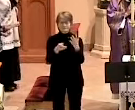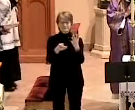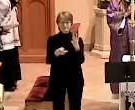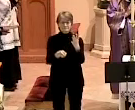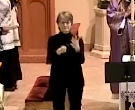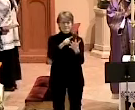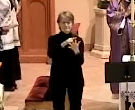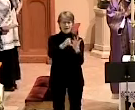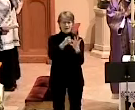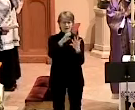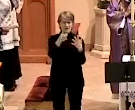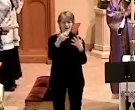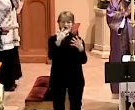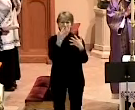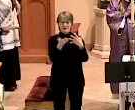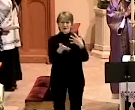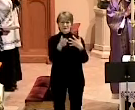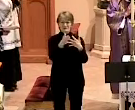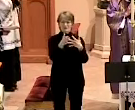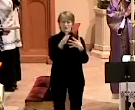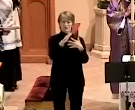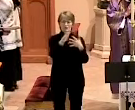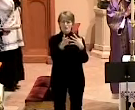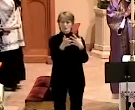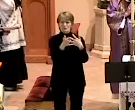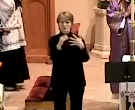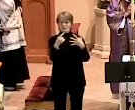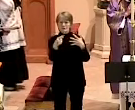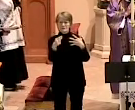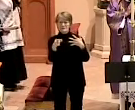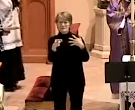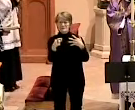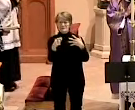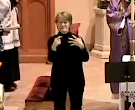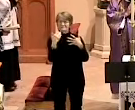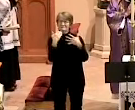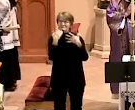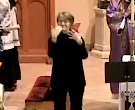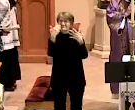have life and have life normally, and so we have much to pray for.